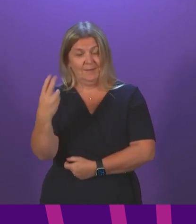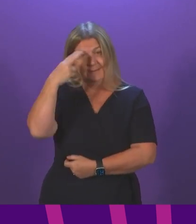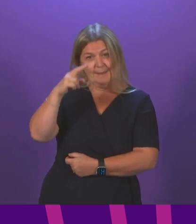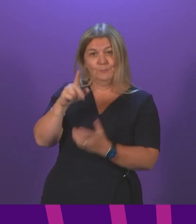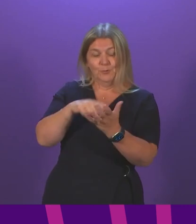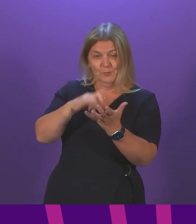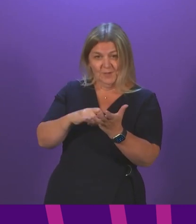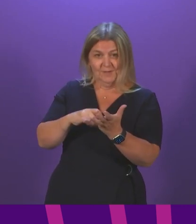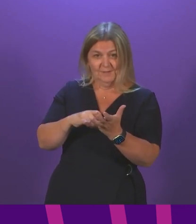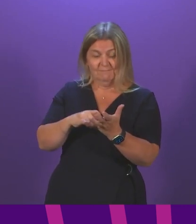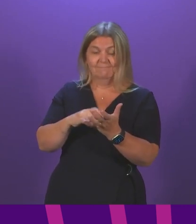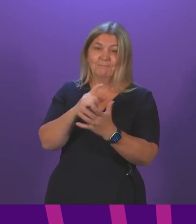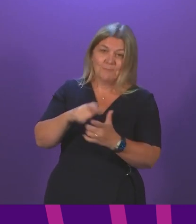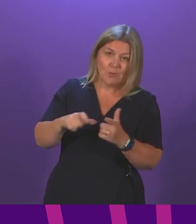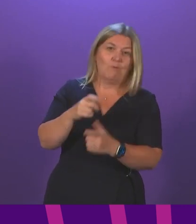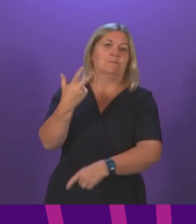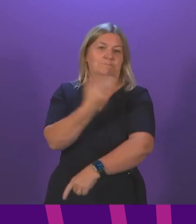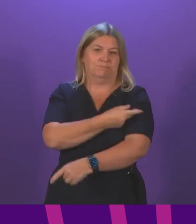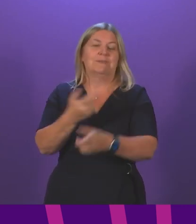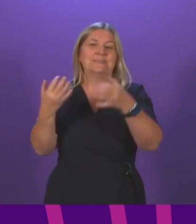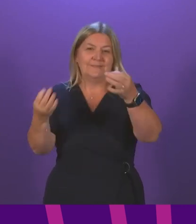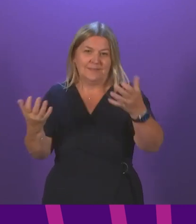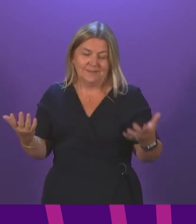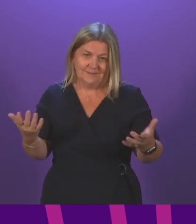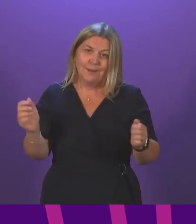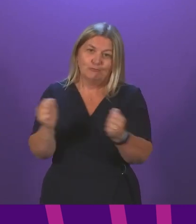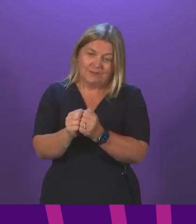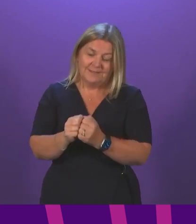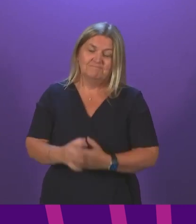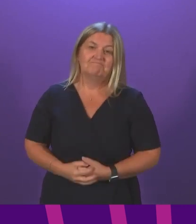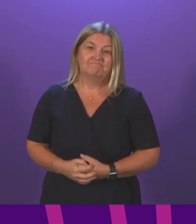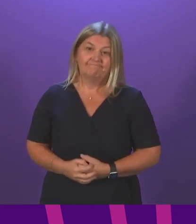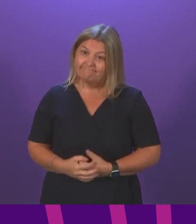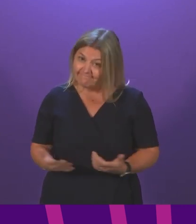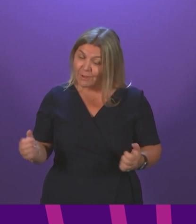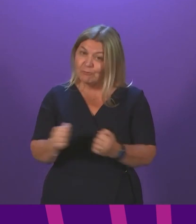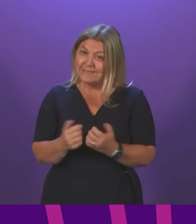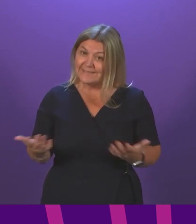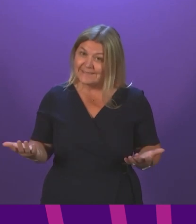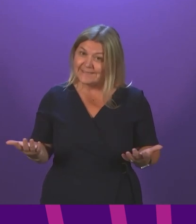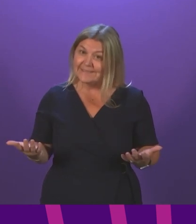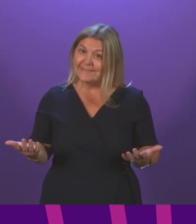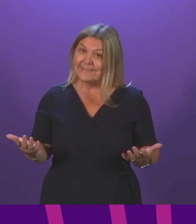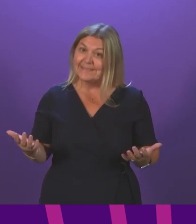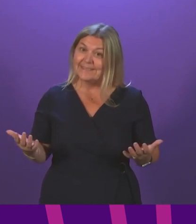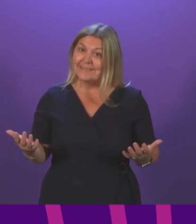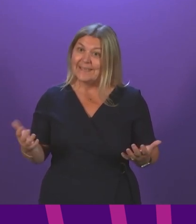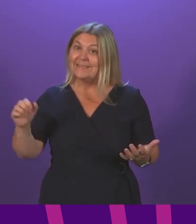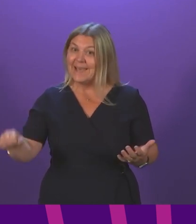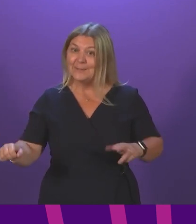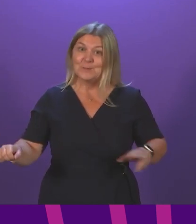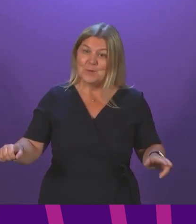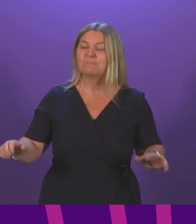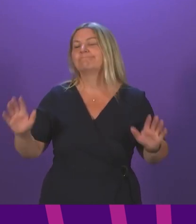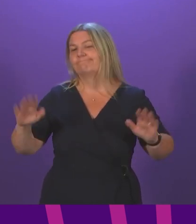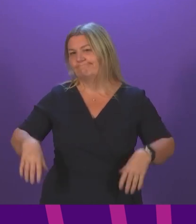of John Swinney on COVID vaccine certification scheme, be agreed. Are we all agreed? Yes. The Parliament is